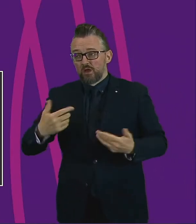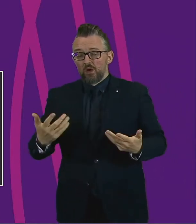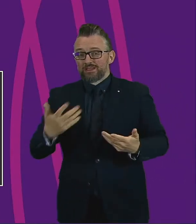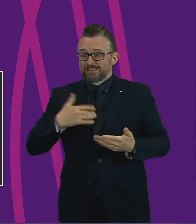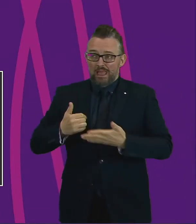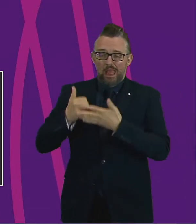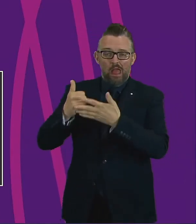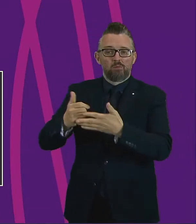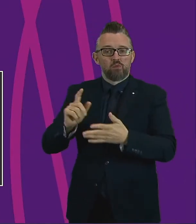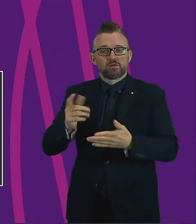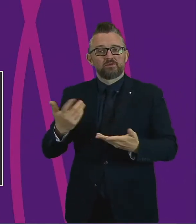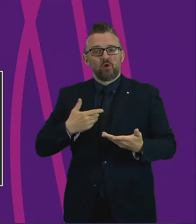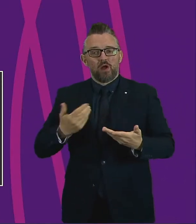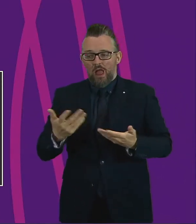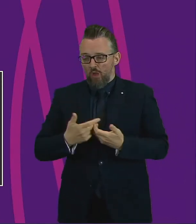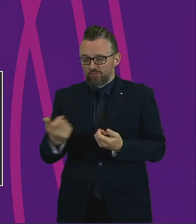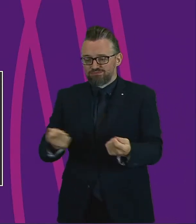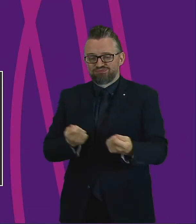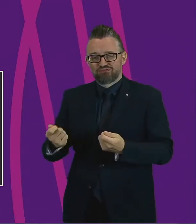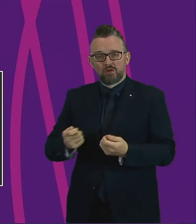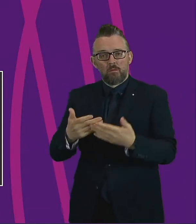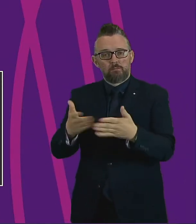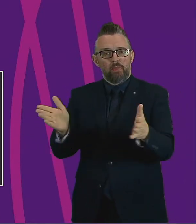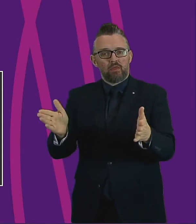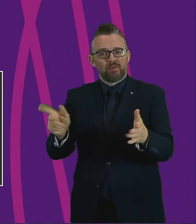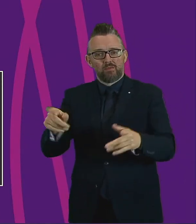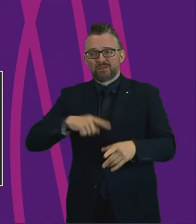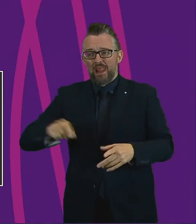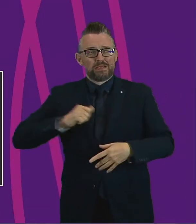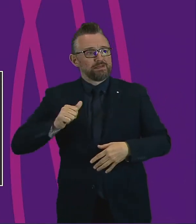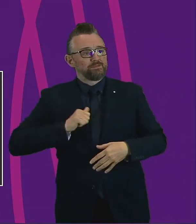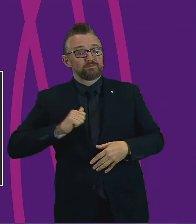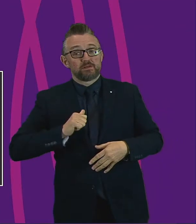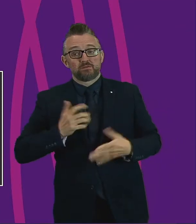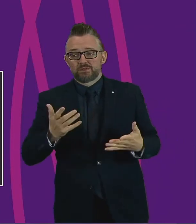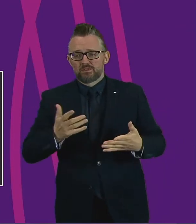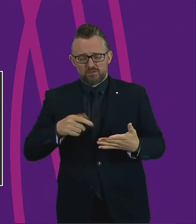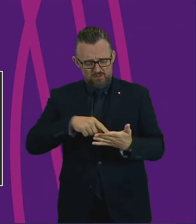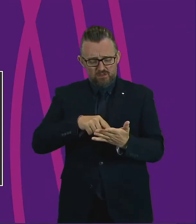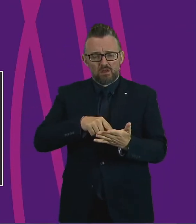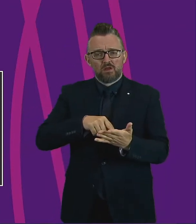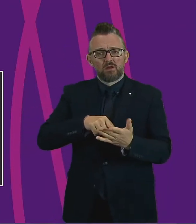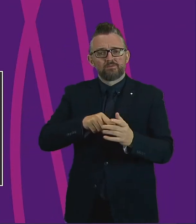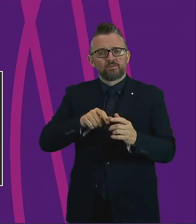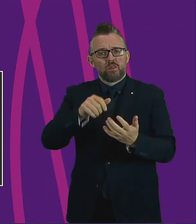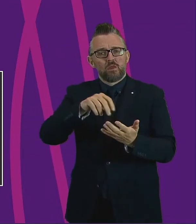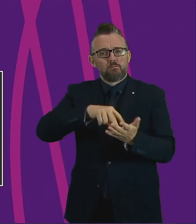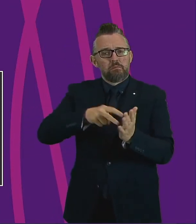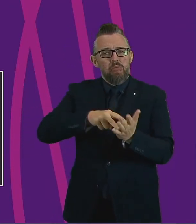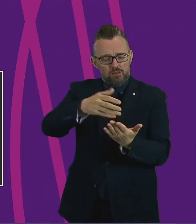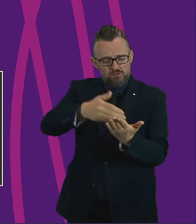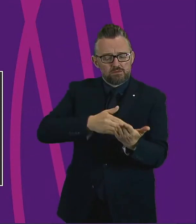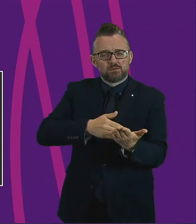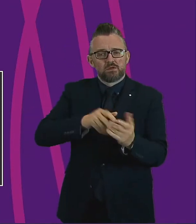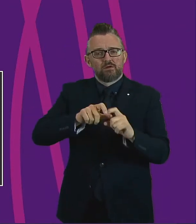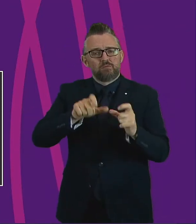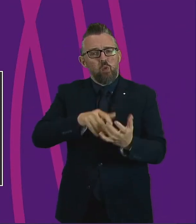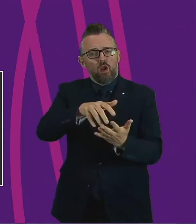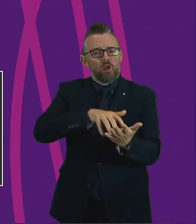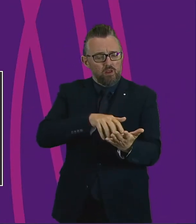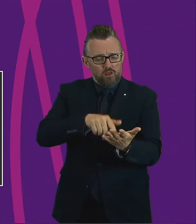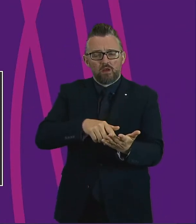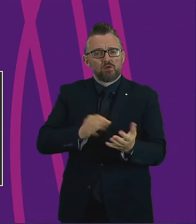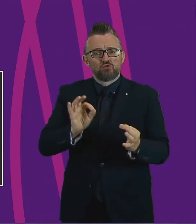public expectations. But clearly the framework doesn't have any dates attached to it. So how can we help